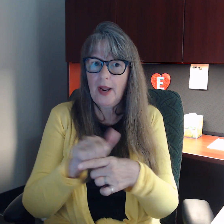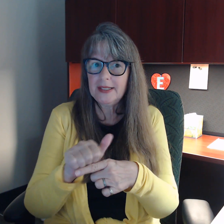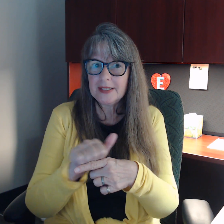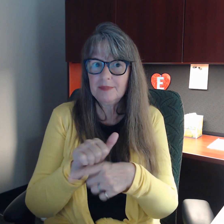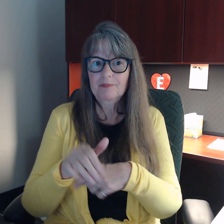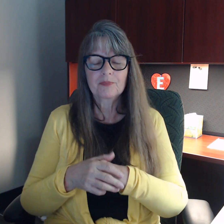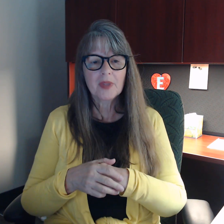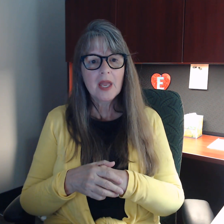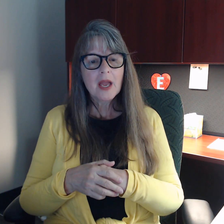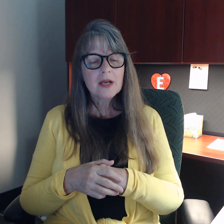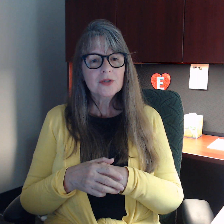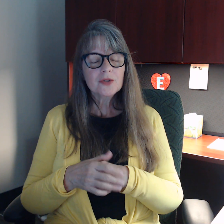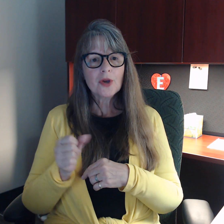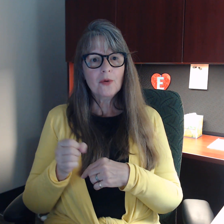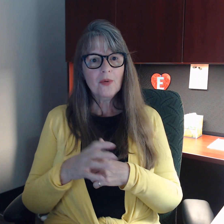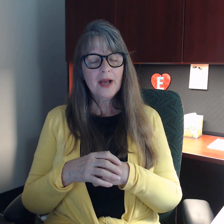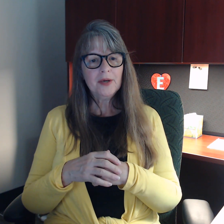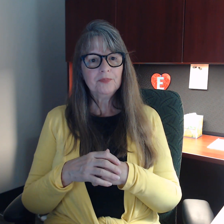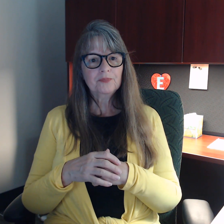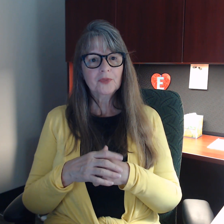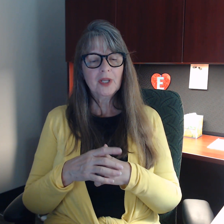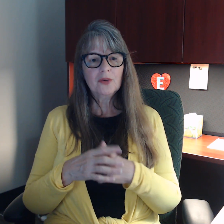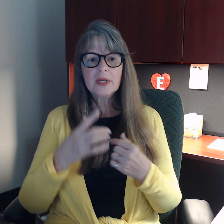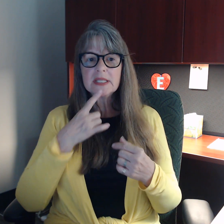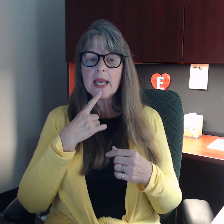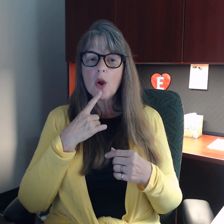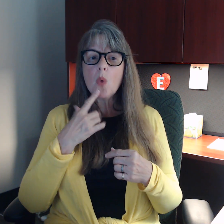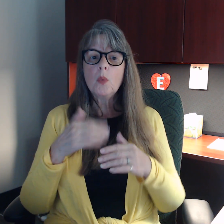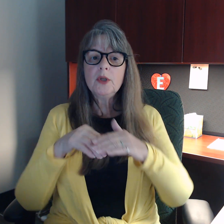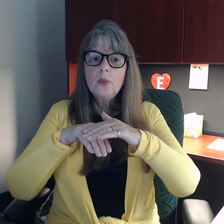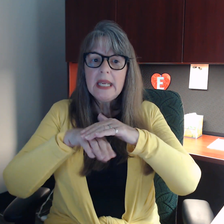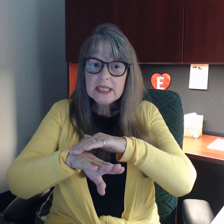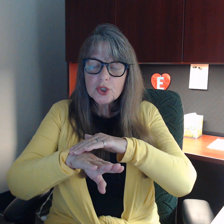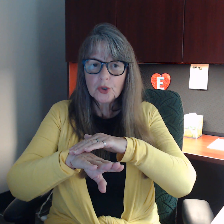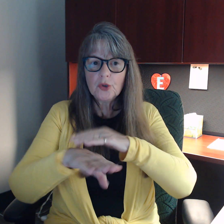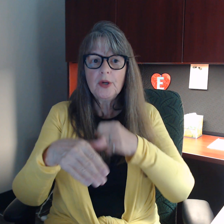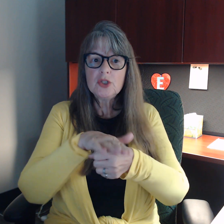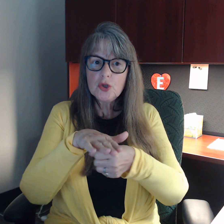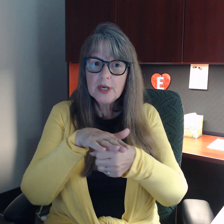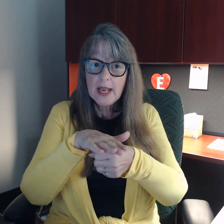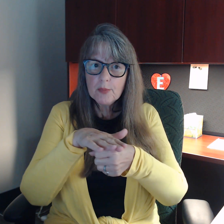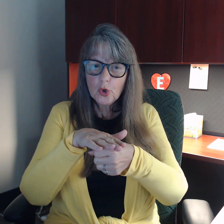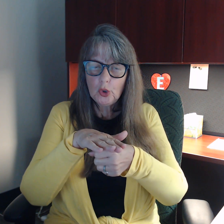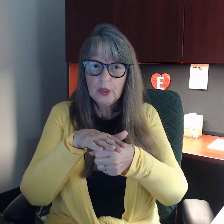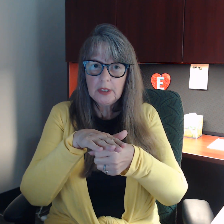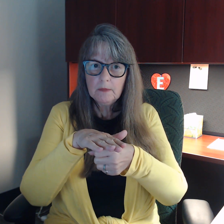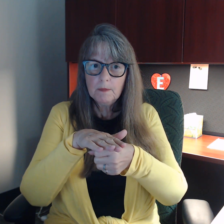practice. So you can say, well, when you enter into the neighborhood,